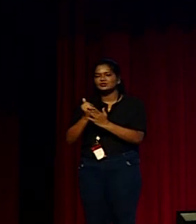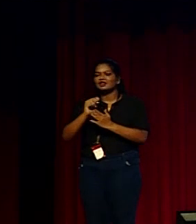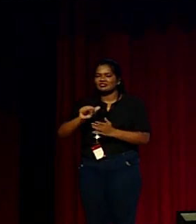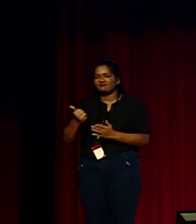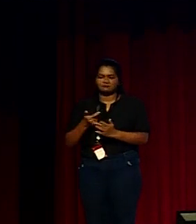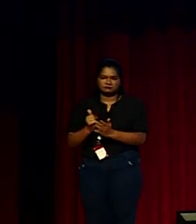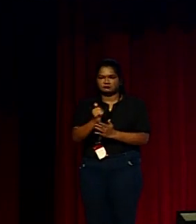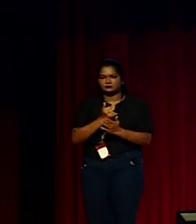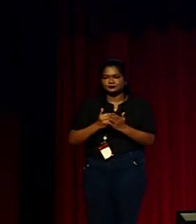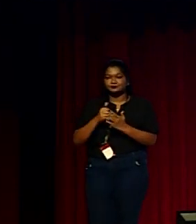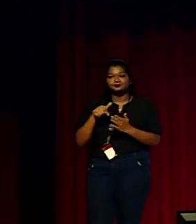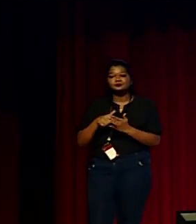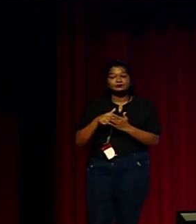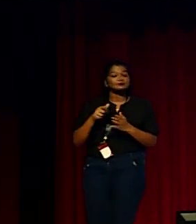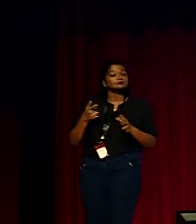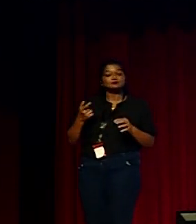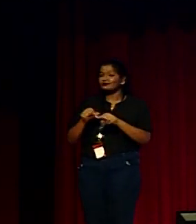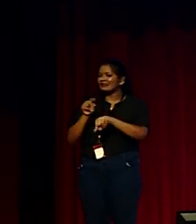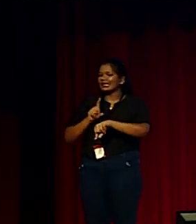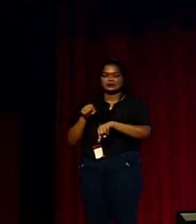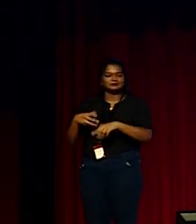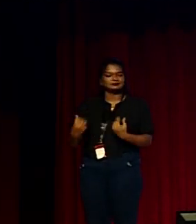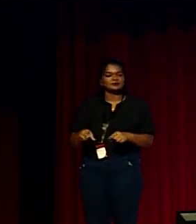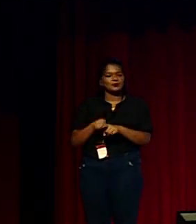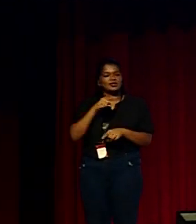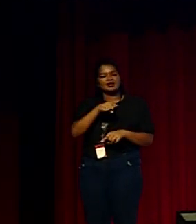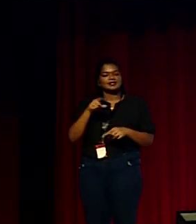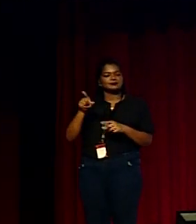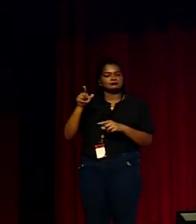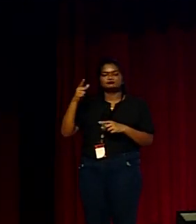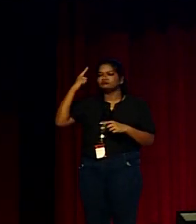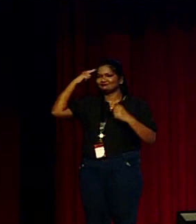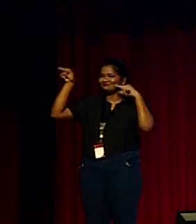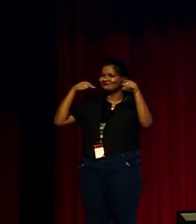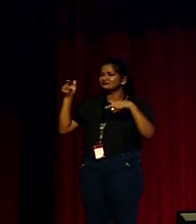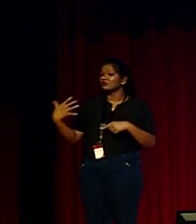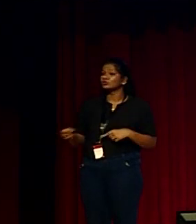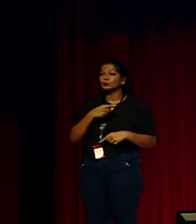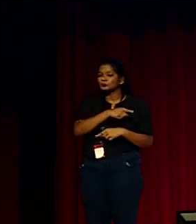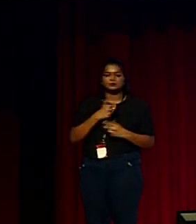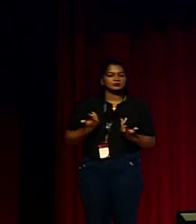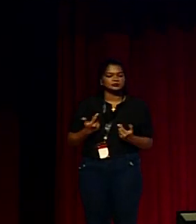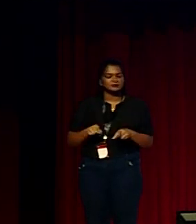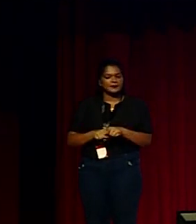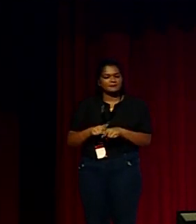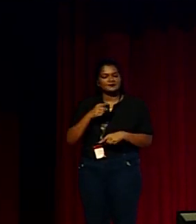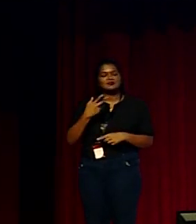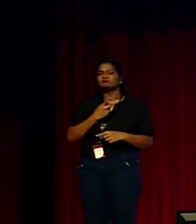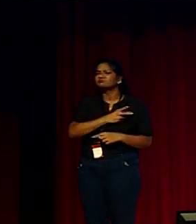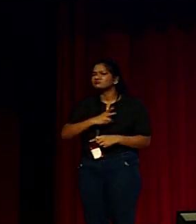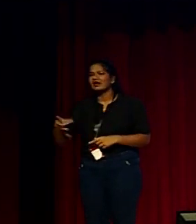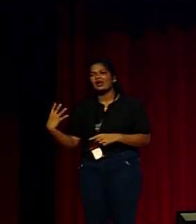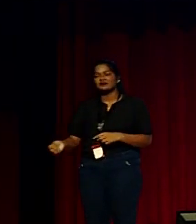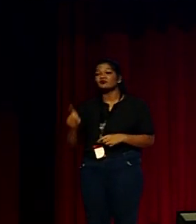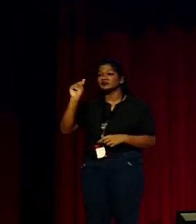operators. So this is the overview of the BCI subsystem. So the BCI subsystem has several parts.